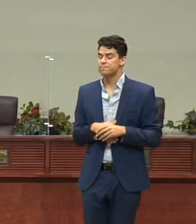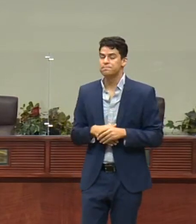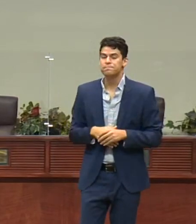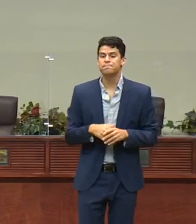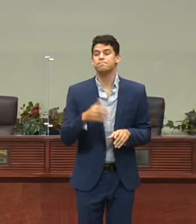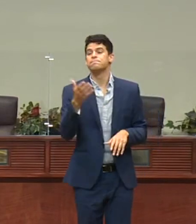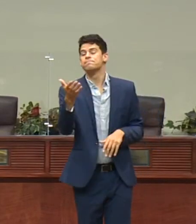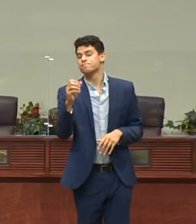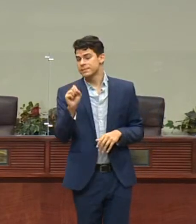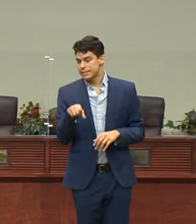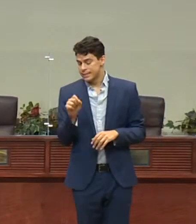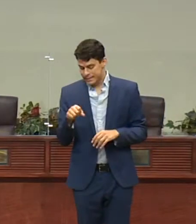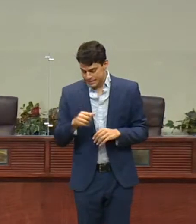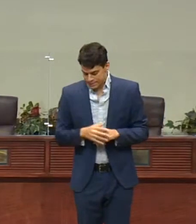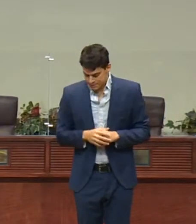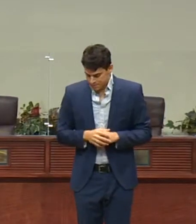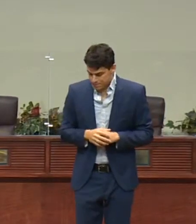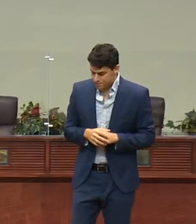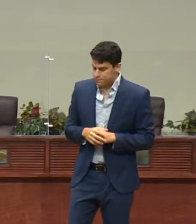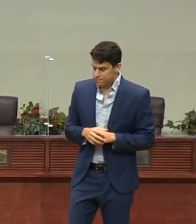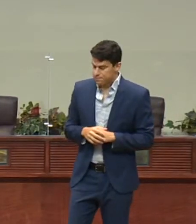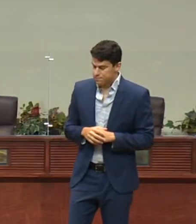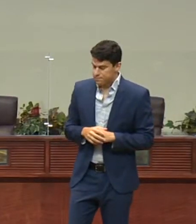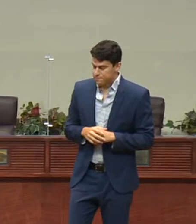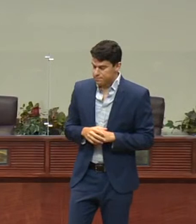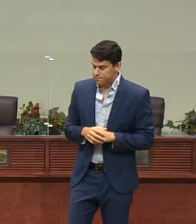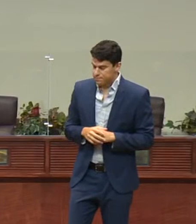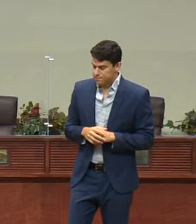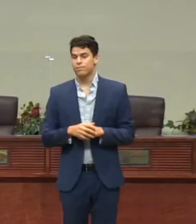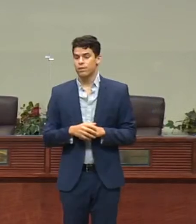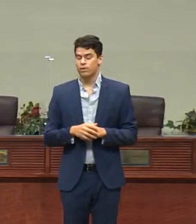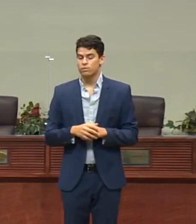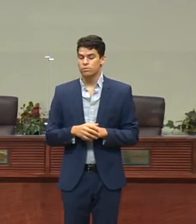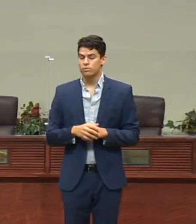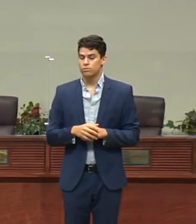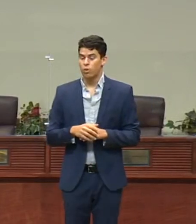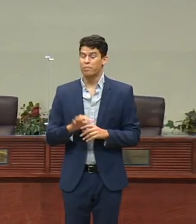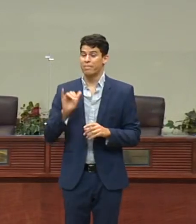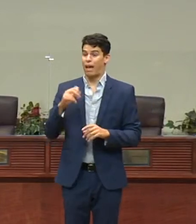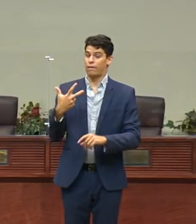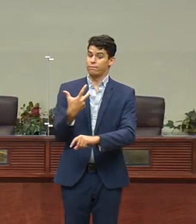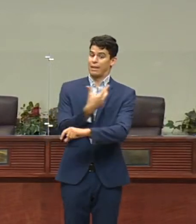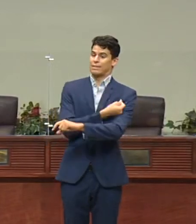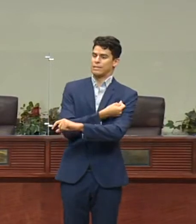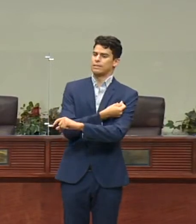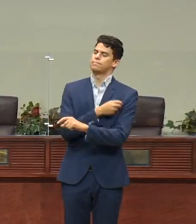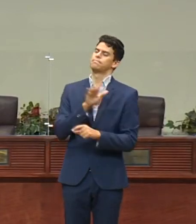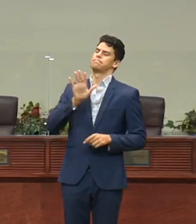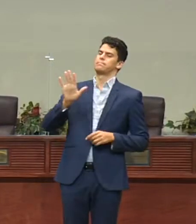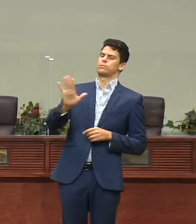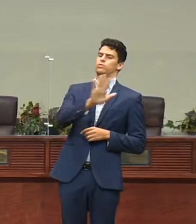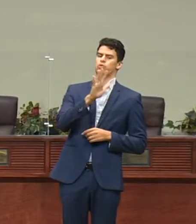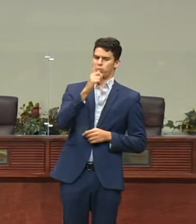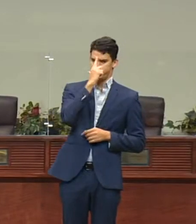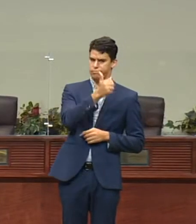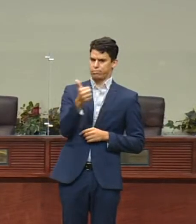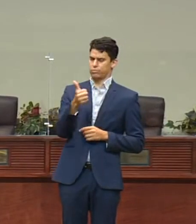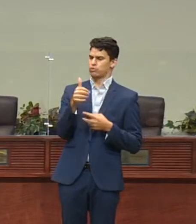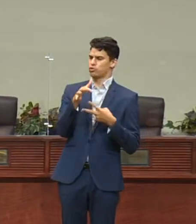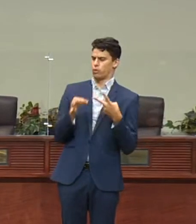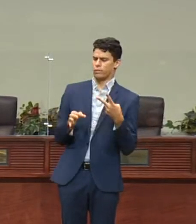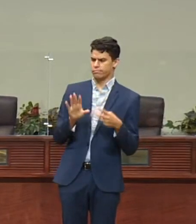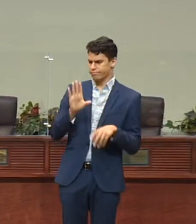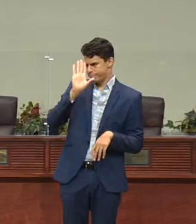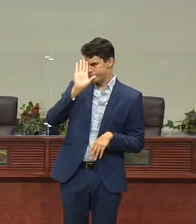So getting the COVID-19 obviously is a personal choice. And I think that the